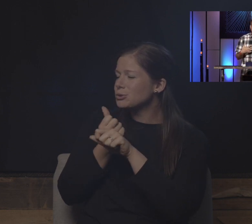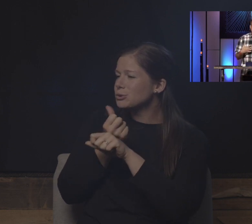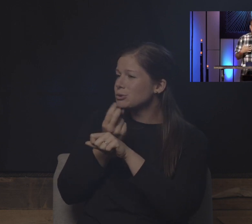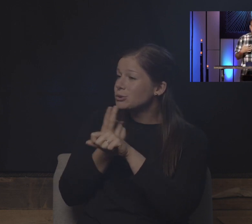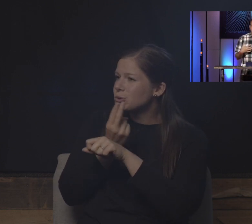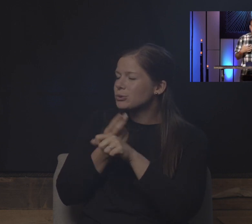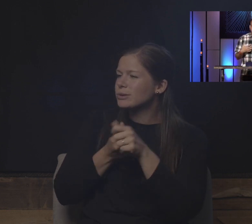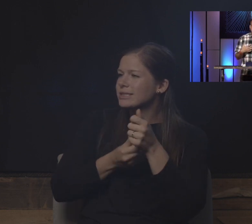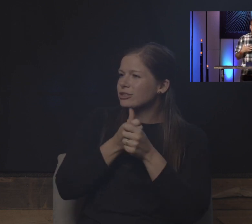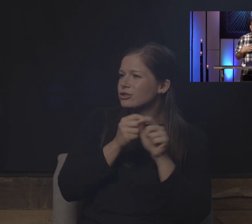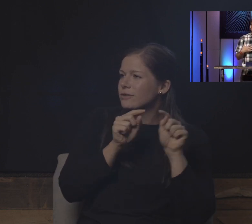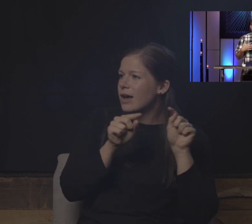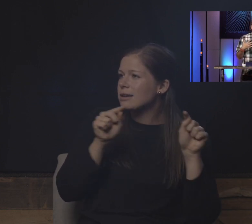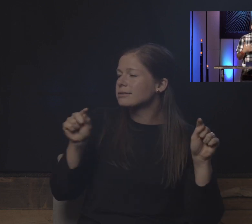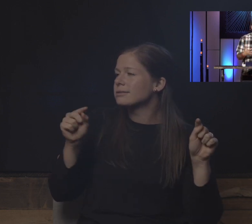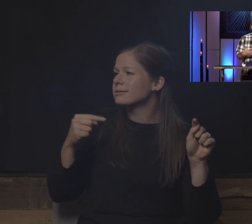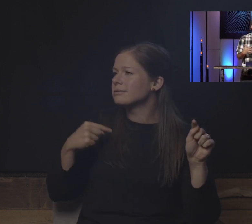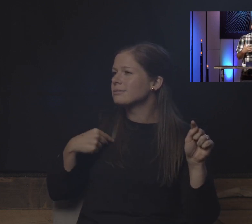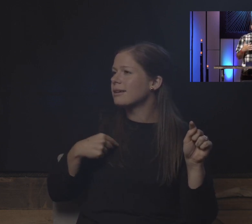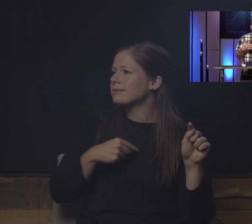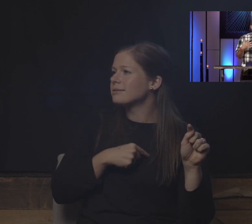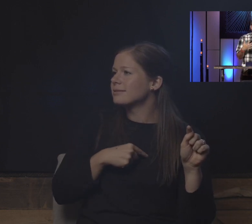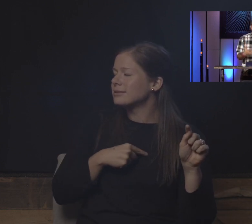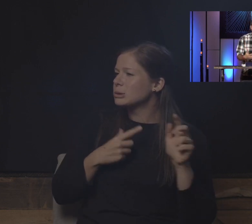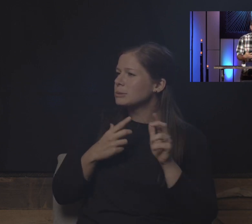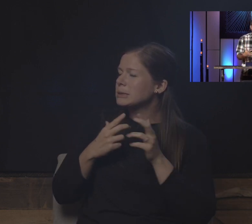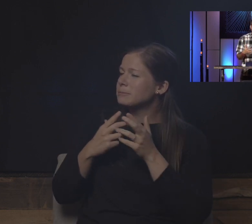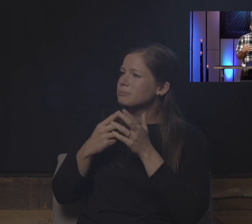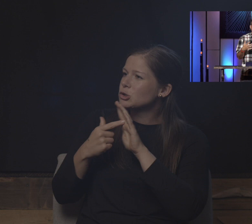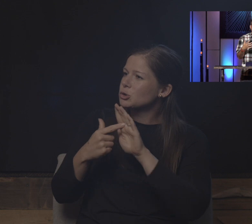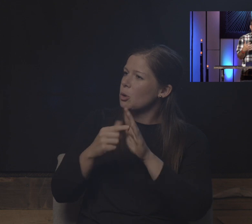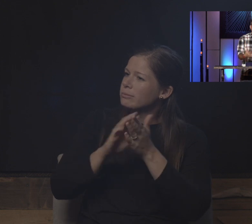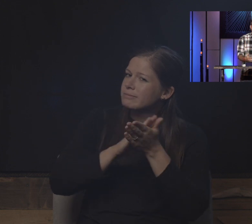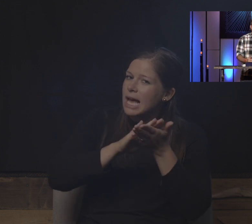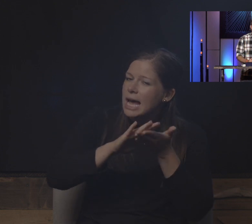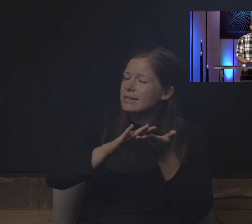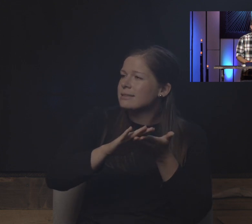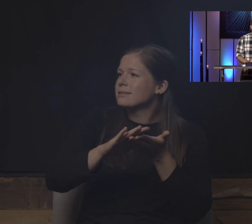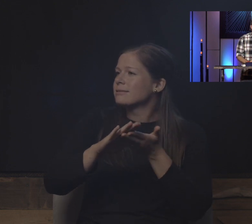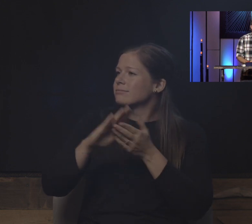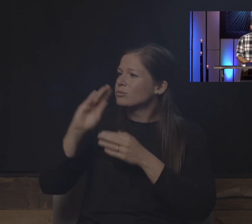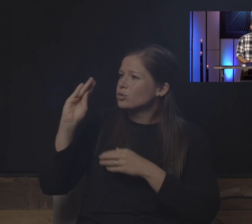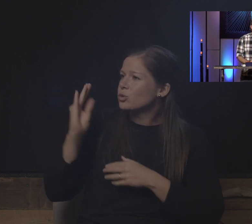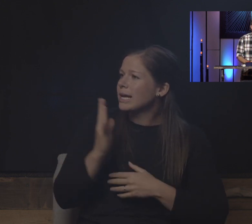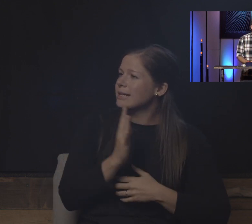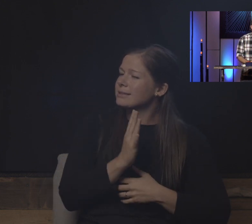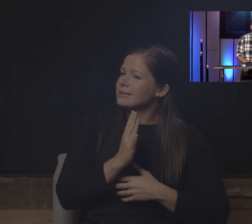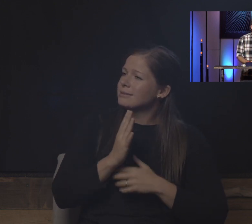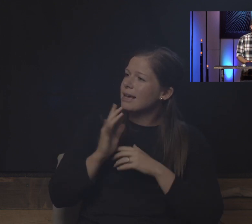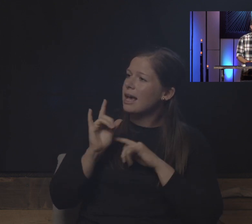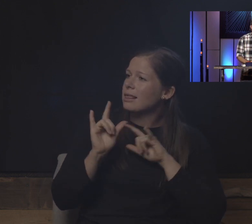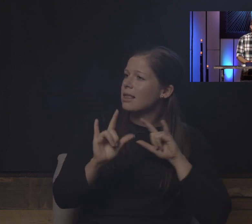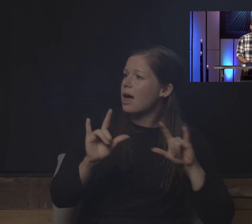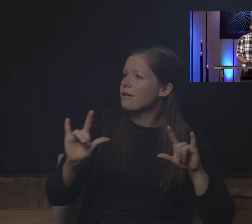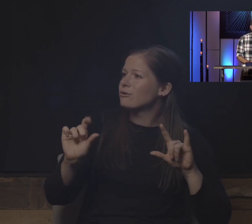us to be kind and gracious and loving to the non-Christians that we know,